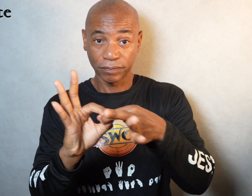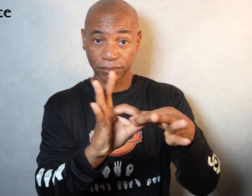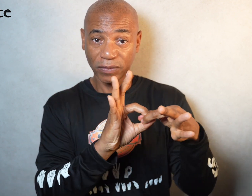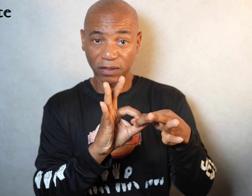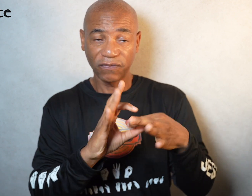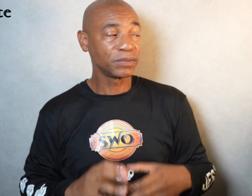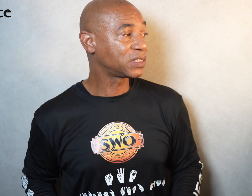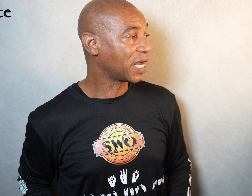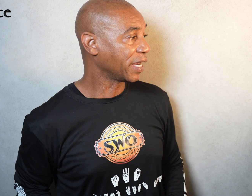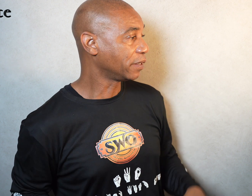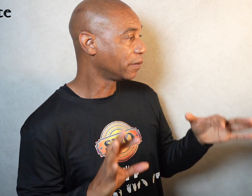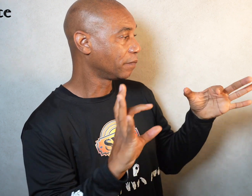From the side.